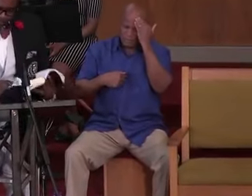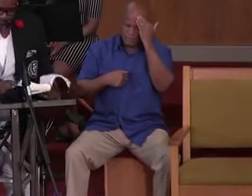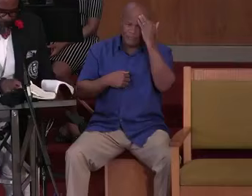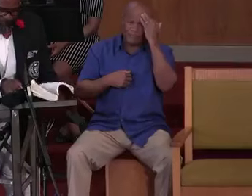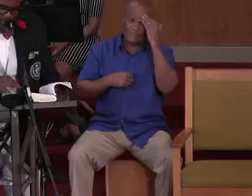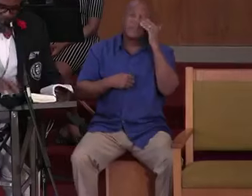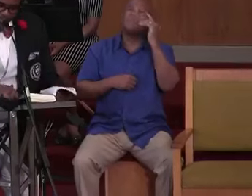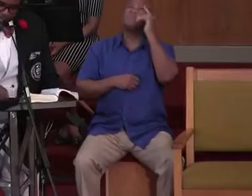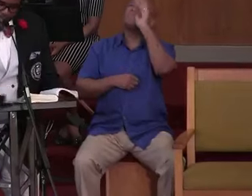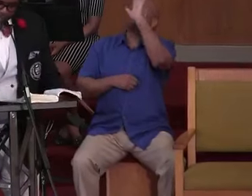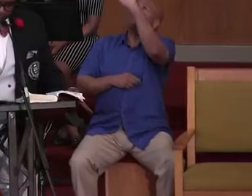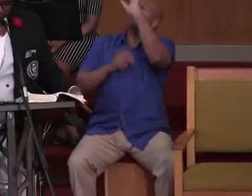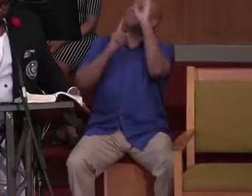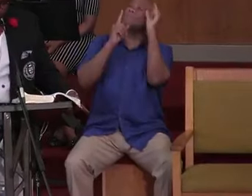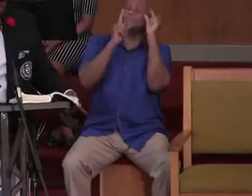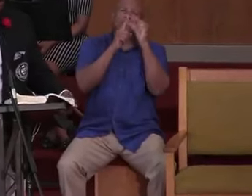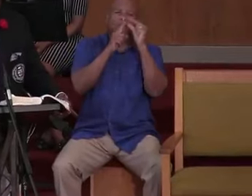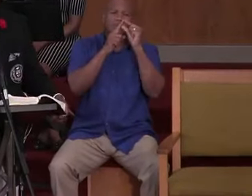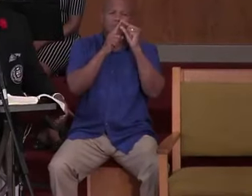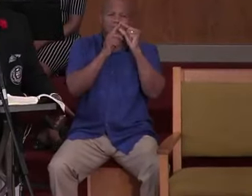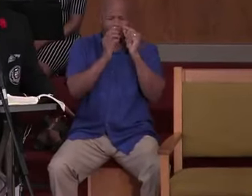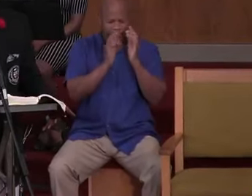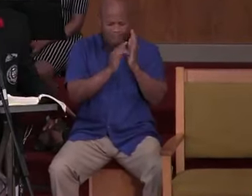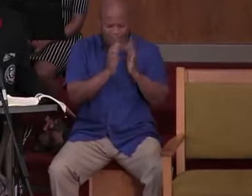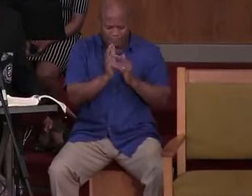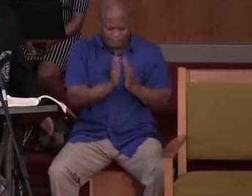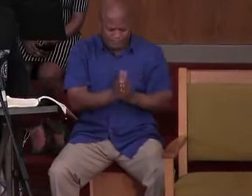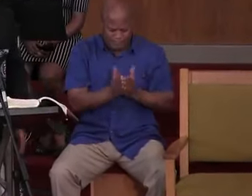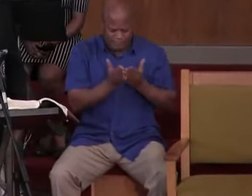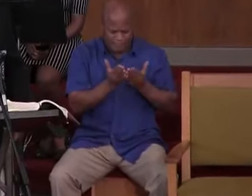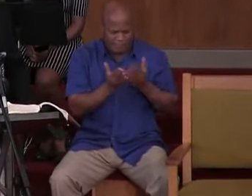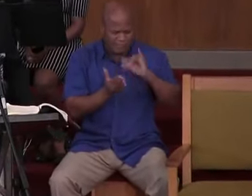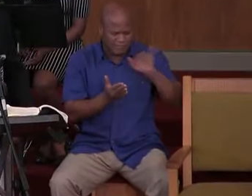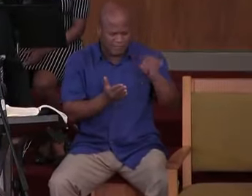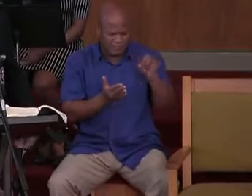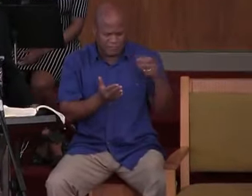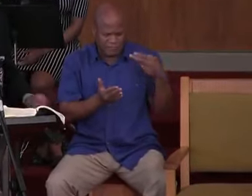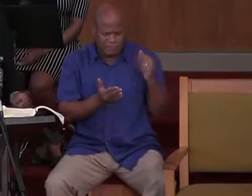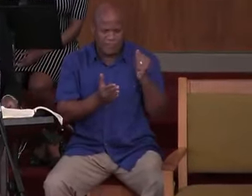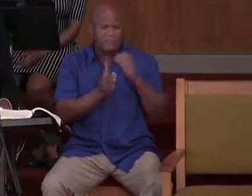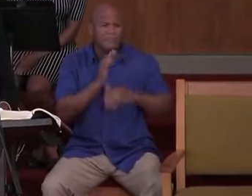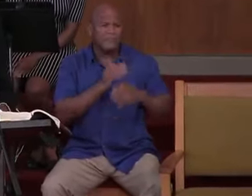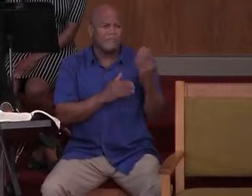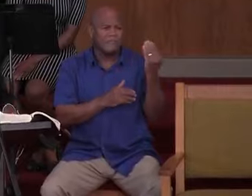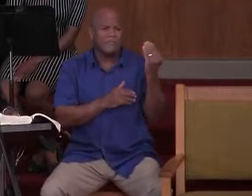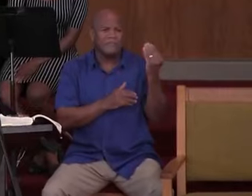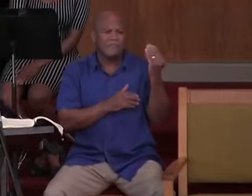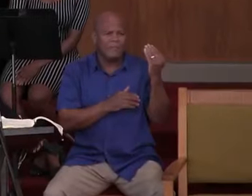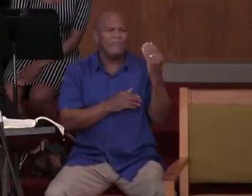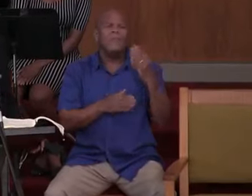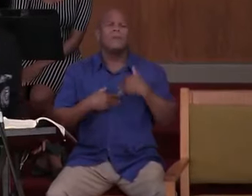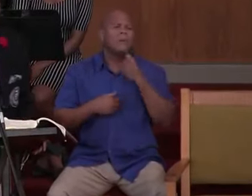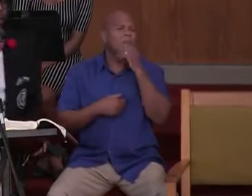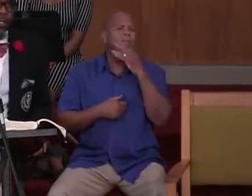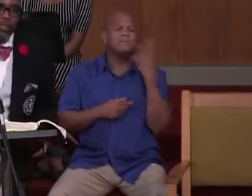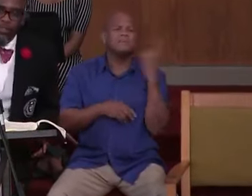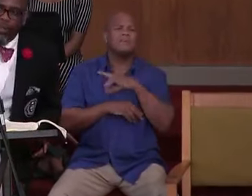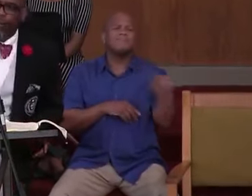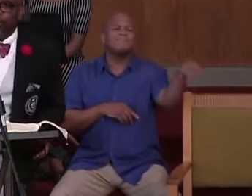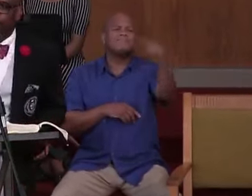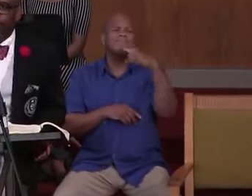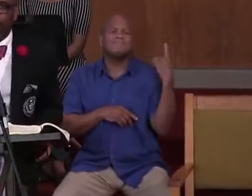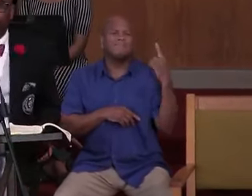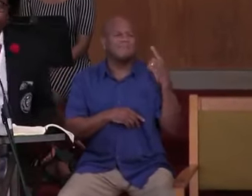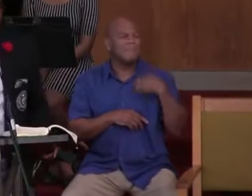God. Found again in Joshua 14. Happy Mother's Day to each and every one of you. To